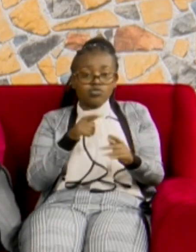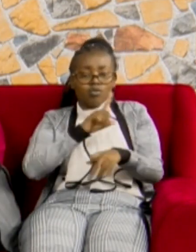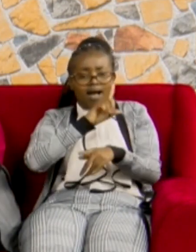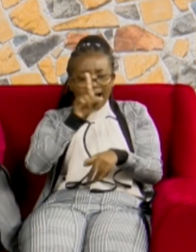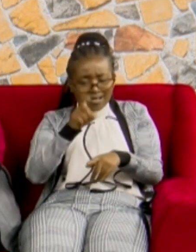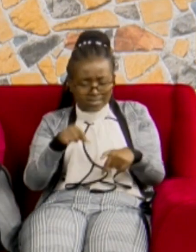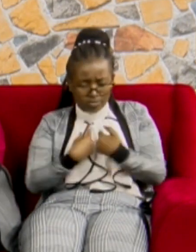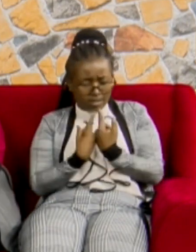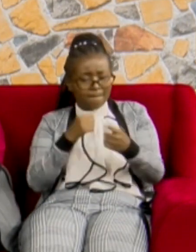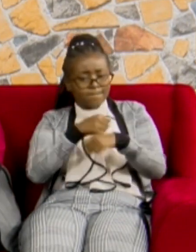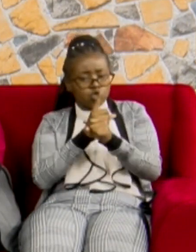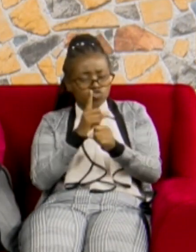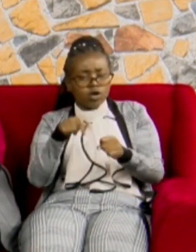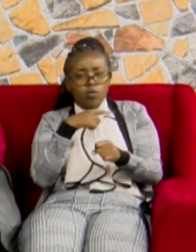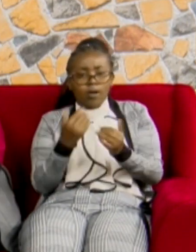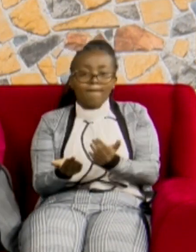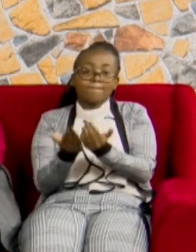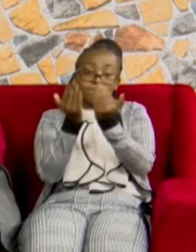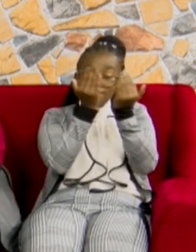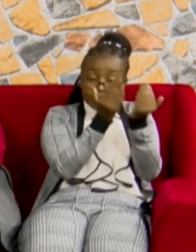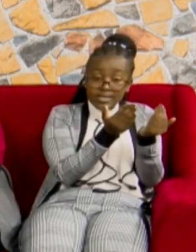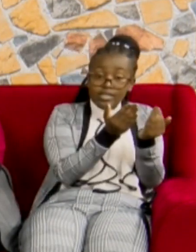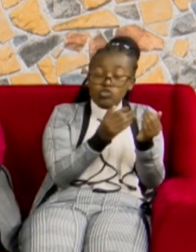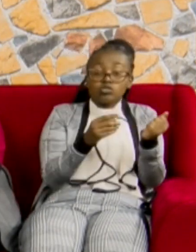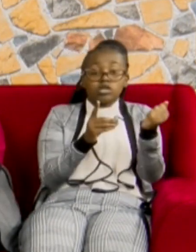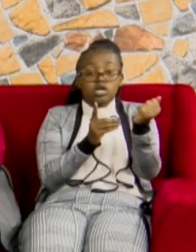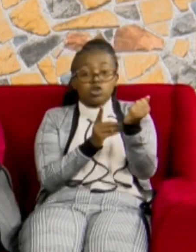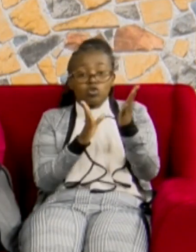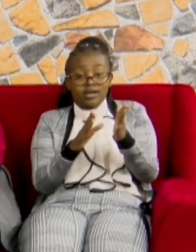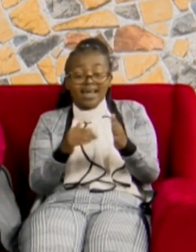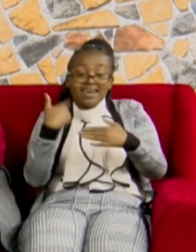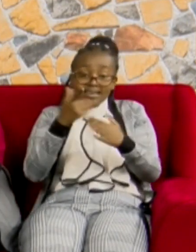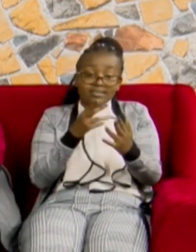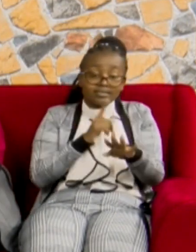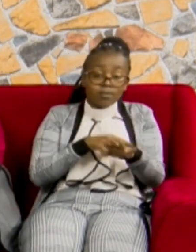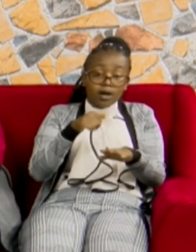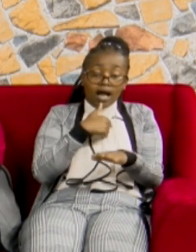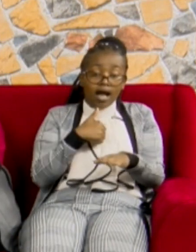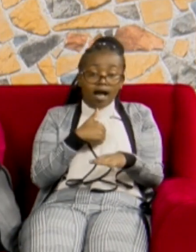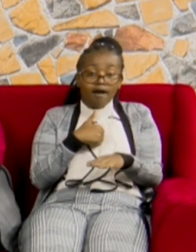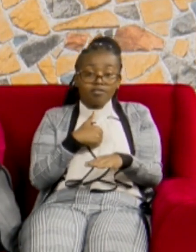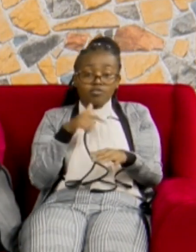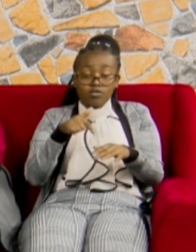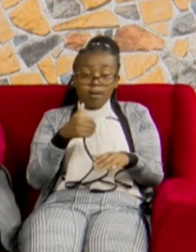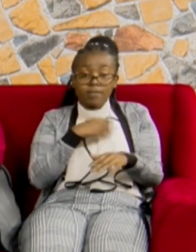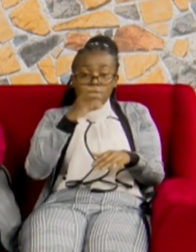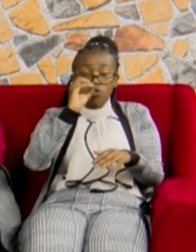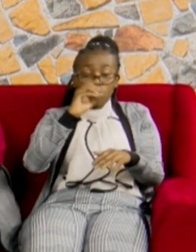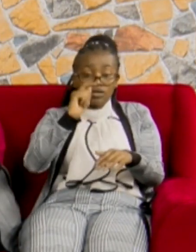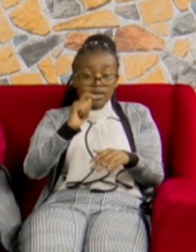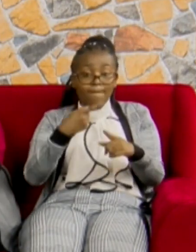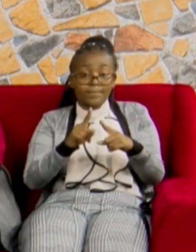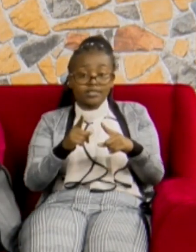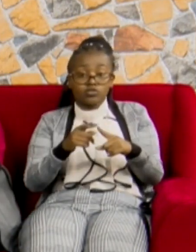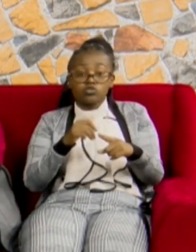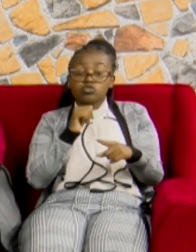ourselves and make sure that we bring it up to the doctors. So next time we shall be having, today we were supposed to be having an occupational therapist,